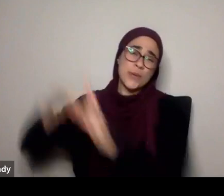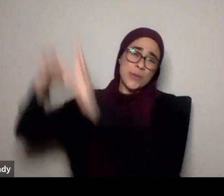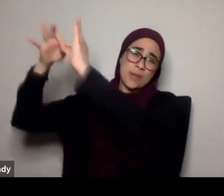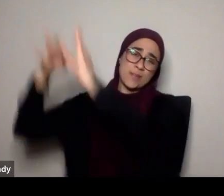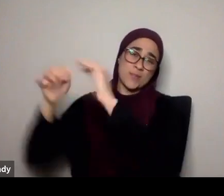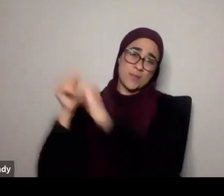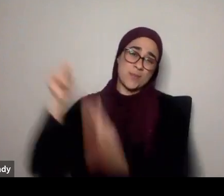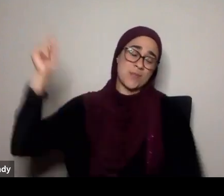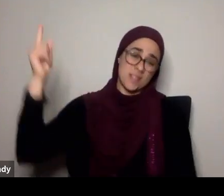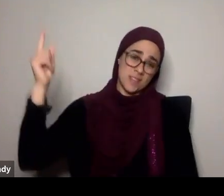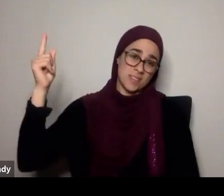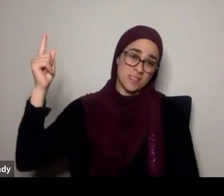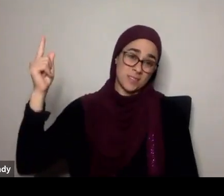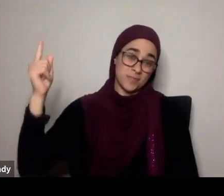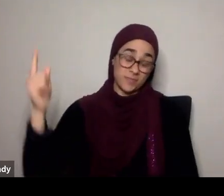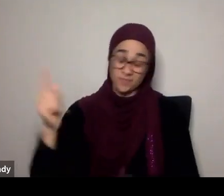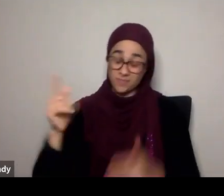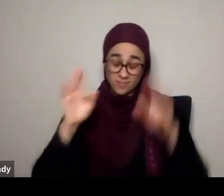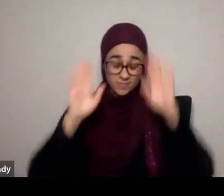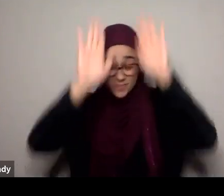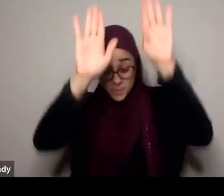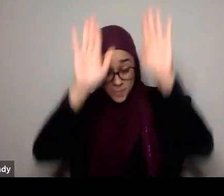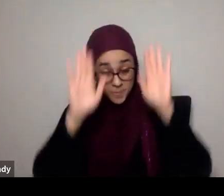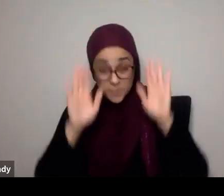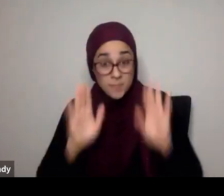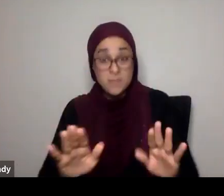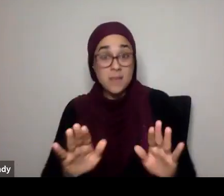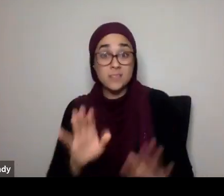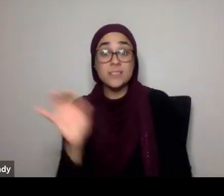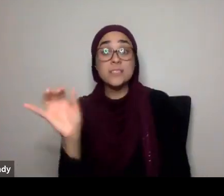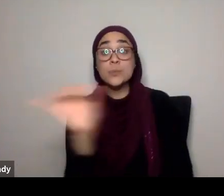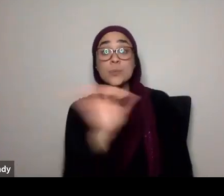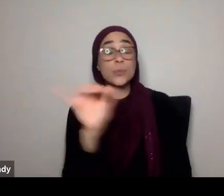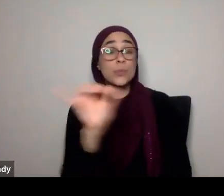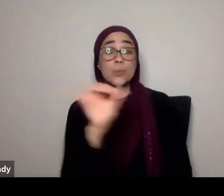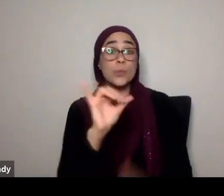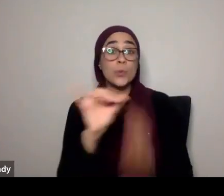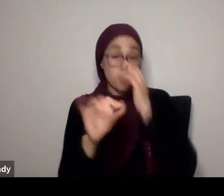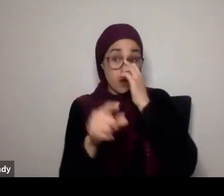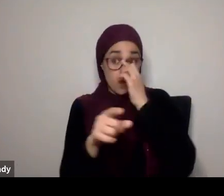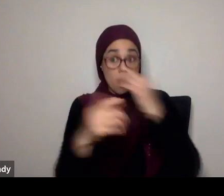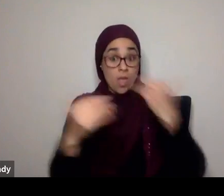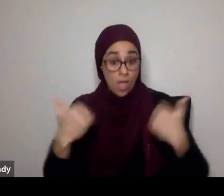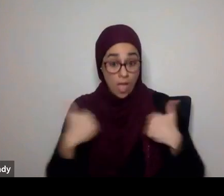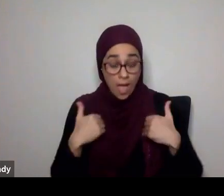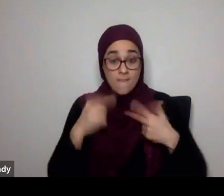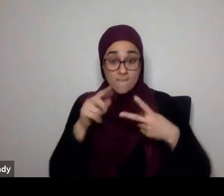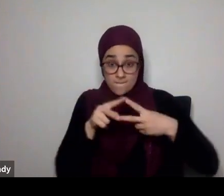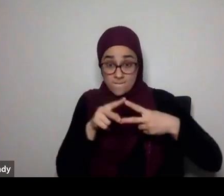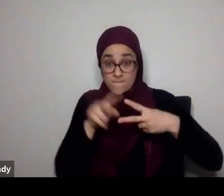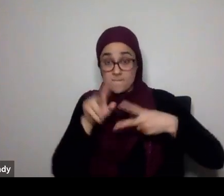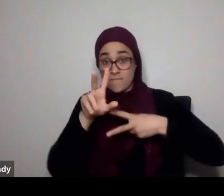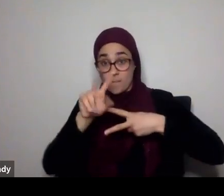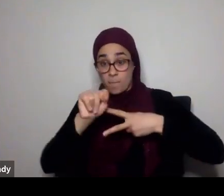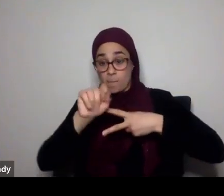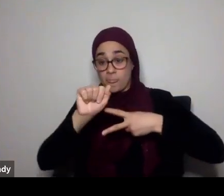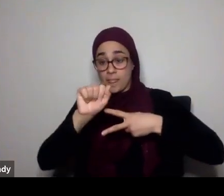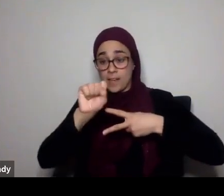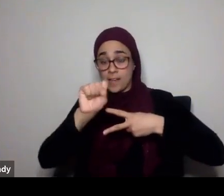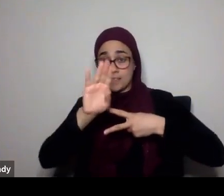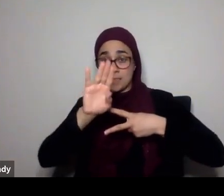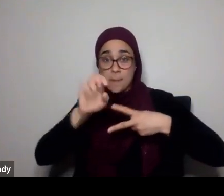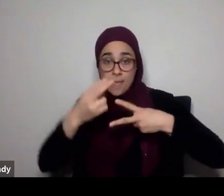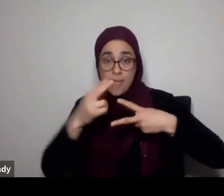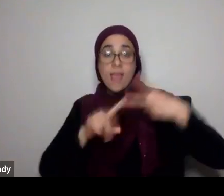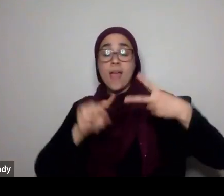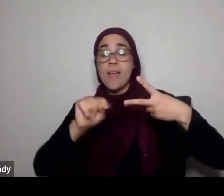'ala. You know, subhanahu wa incredible. And in addition to that, when you have that tasbih and tanzih, when you think about Allah subhanahu wa'ala